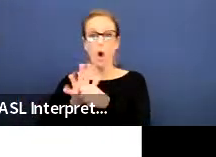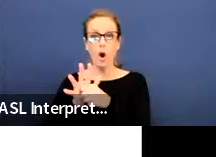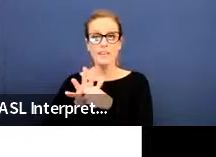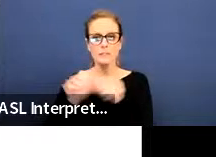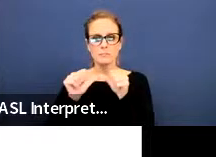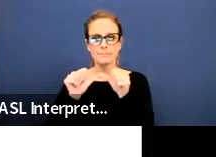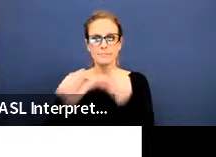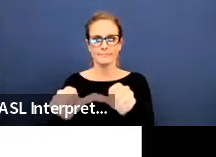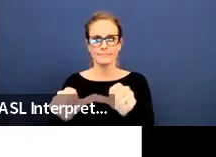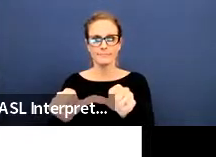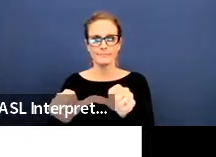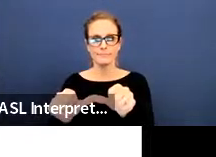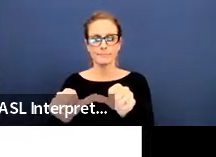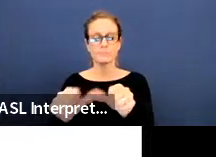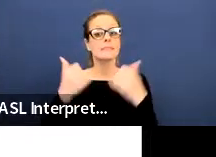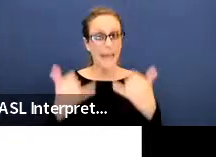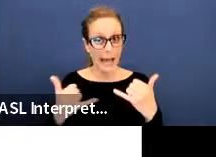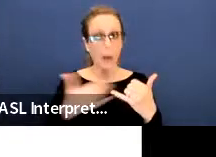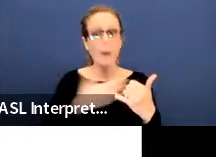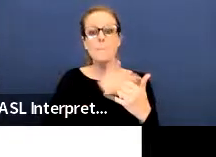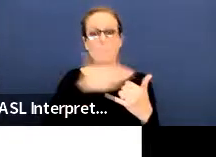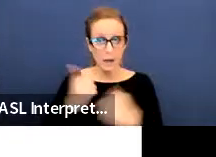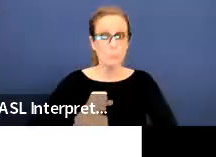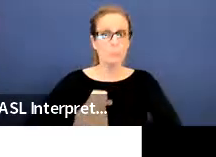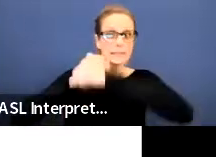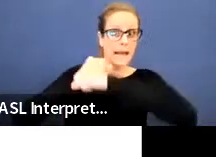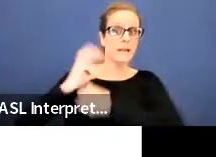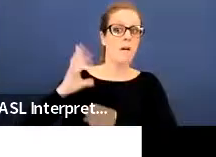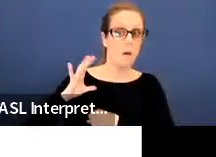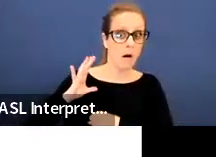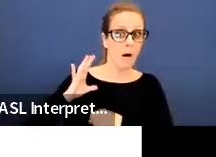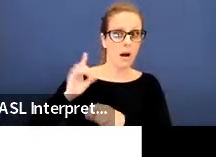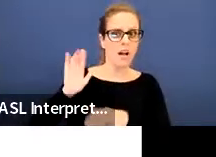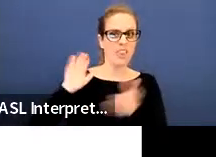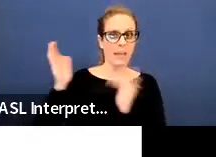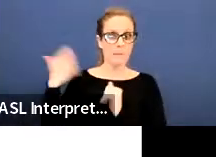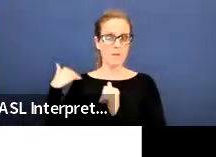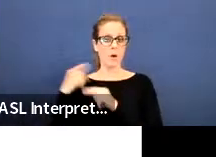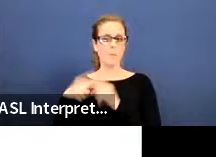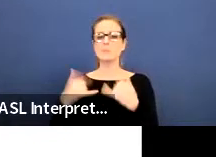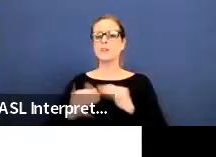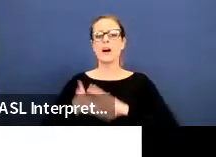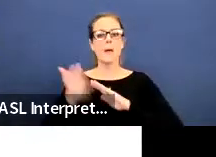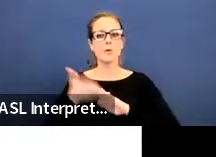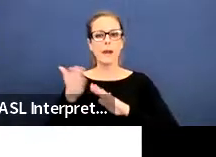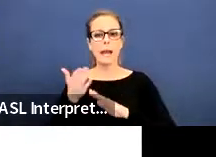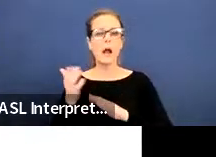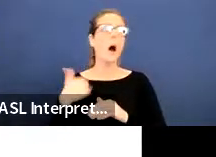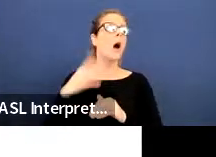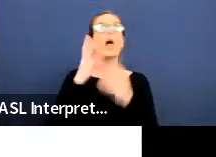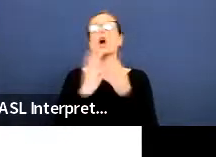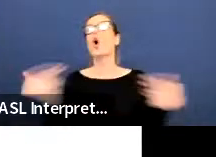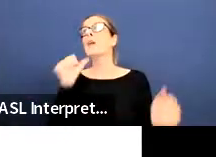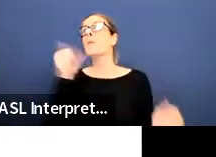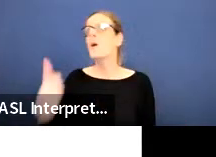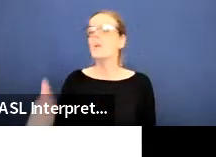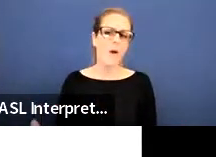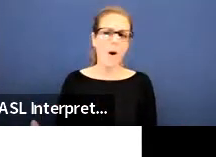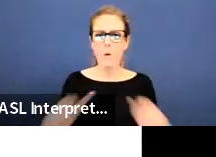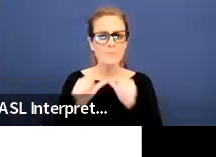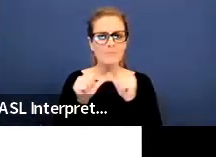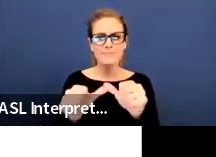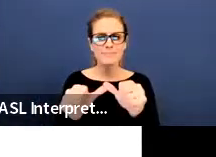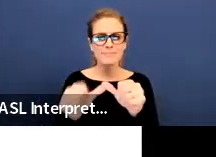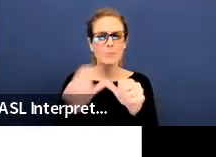indefinitely. We're certainly better protected than we were, but I think we have to, you know, operate as if it's going to be there and it's going to go up and down, at least for